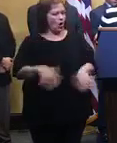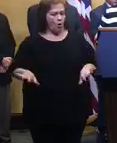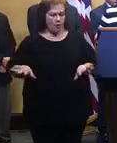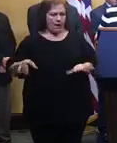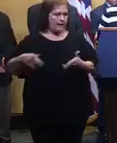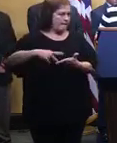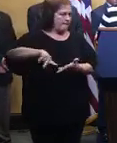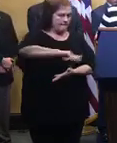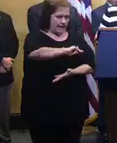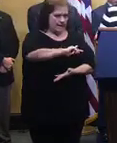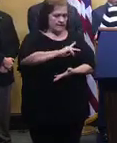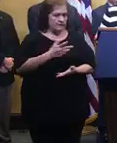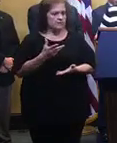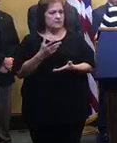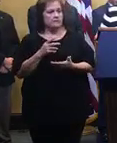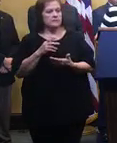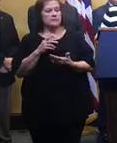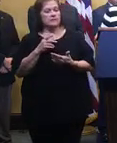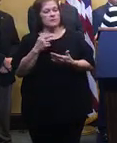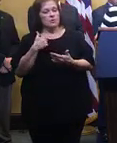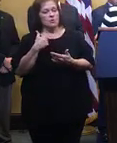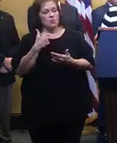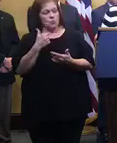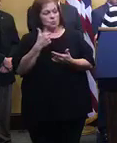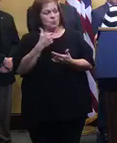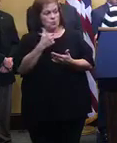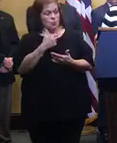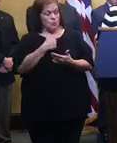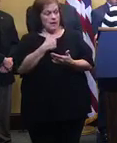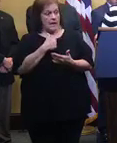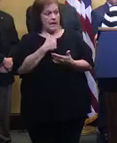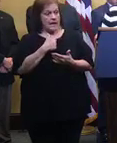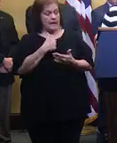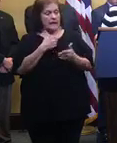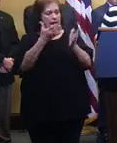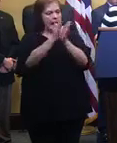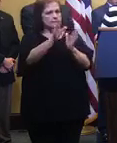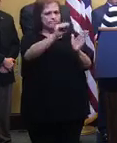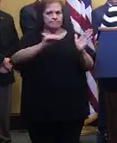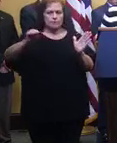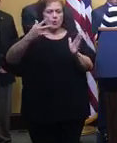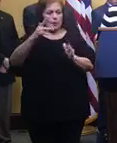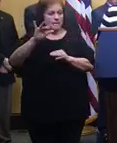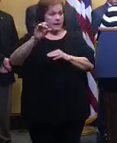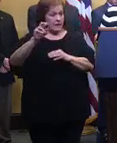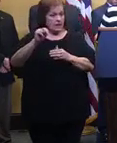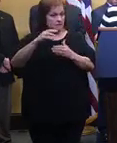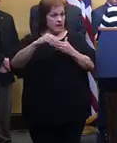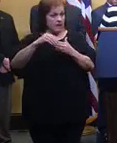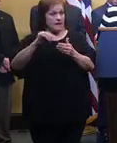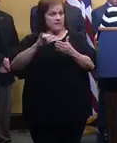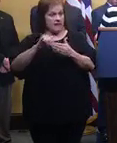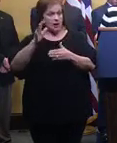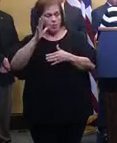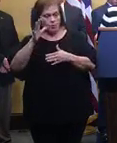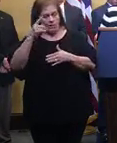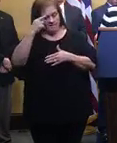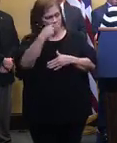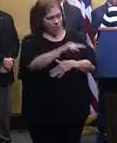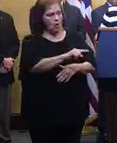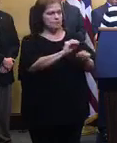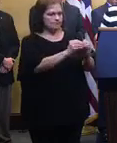paying. And so we're asking for a reallocation of 3 mills that will go towards maintenance, and we need to